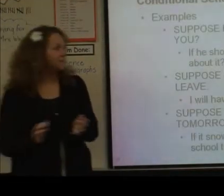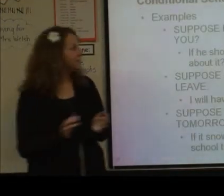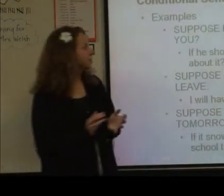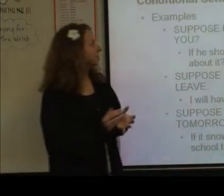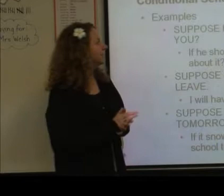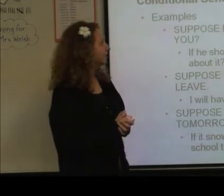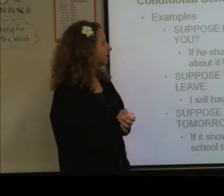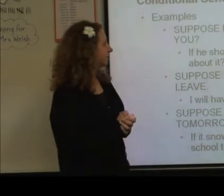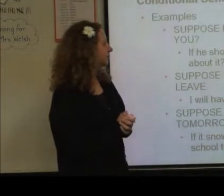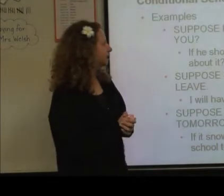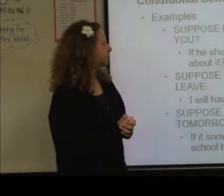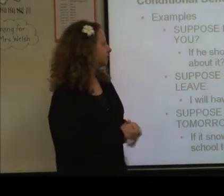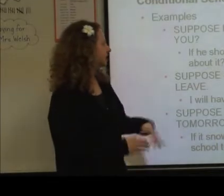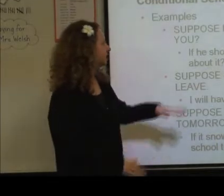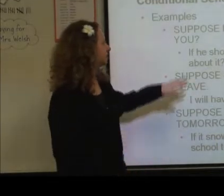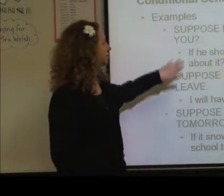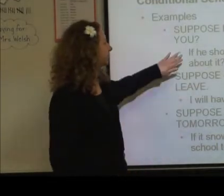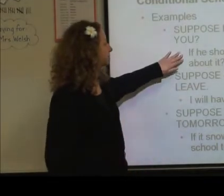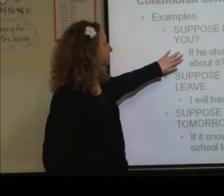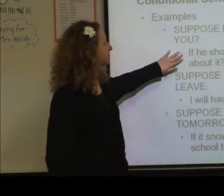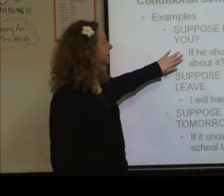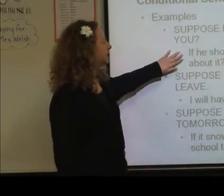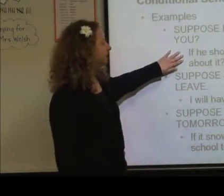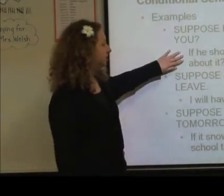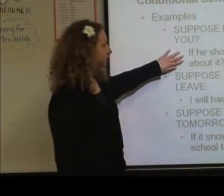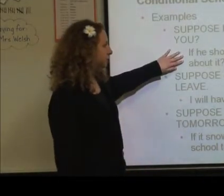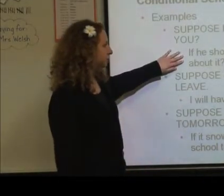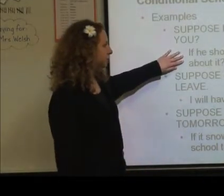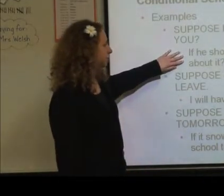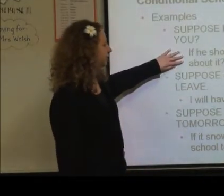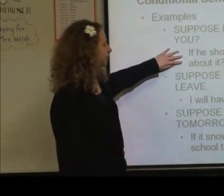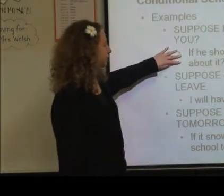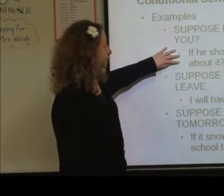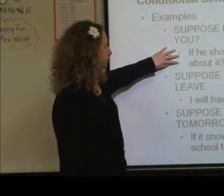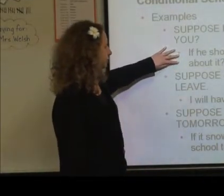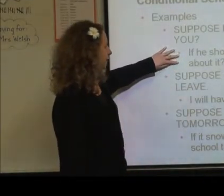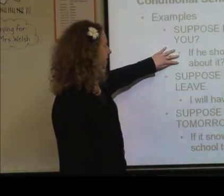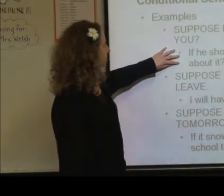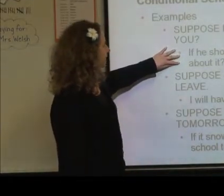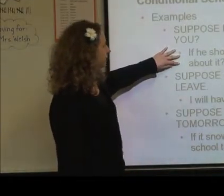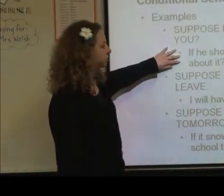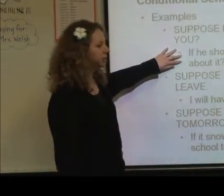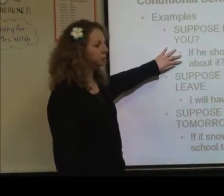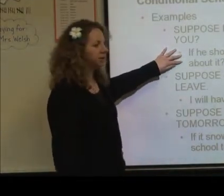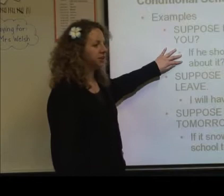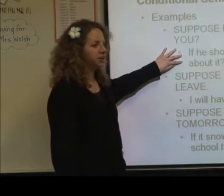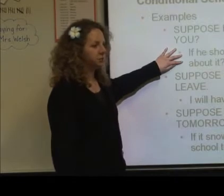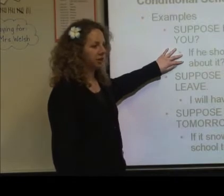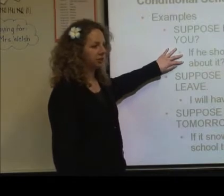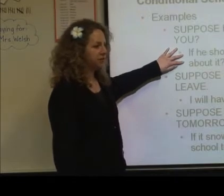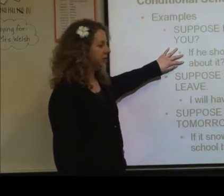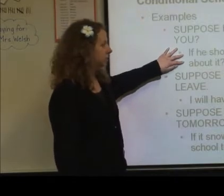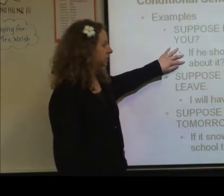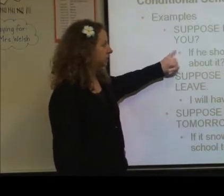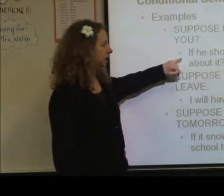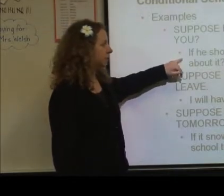Okay, so here are examples. Okay, so for this one, if he shows up, what are you going to do about it? Okay, so this one is what? What's the second